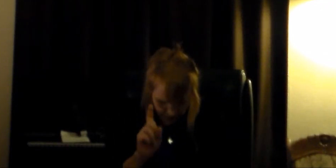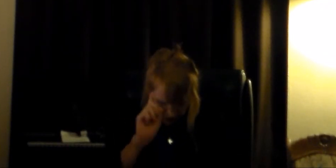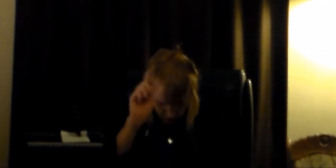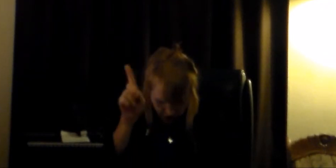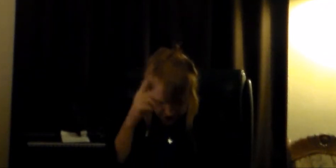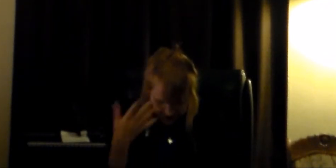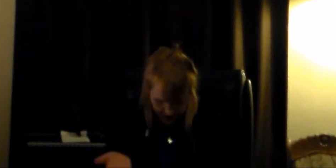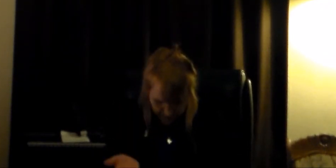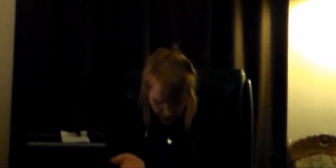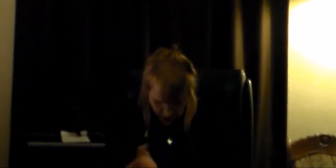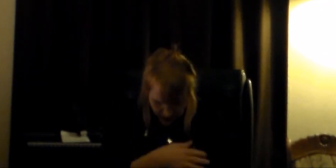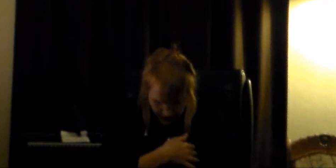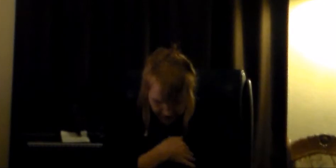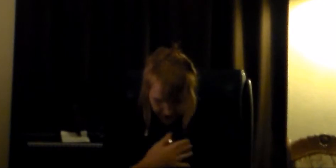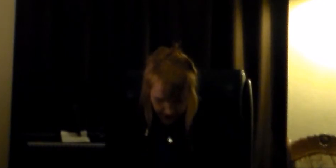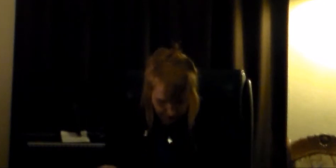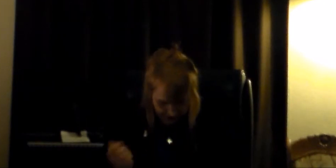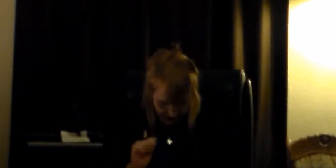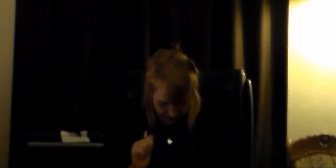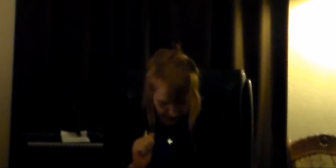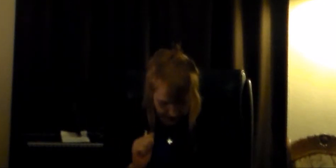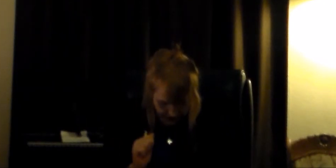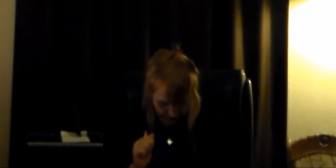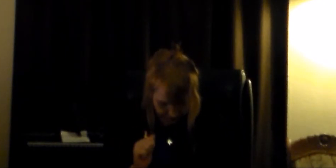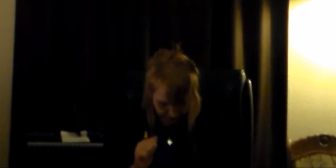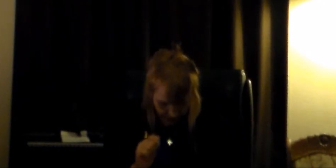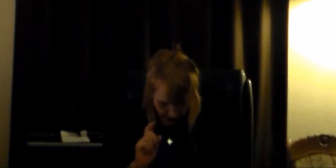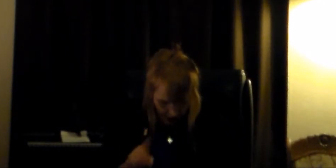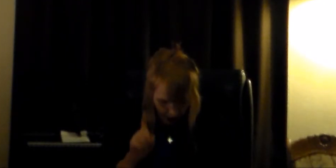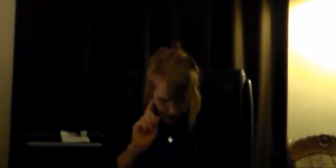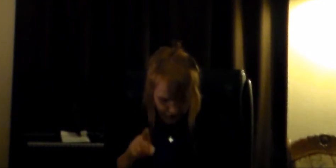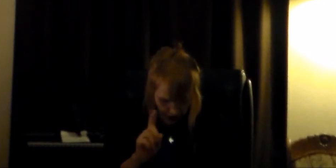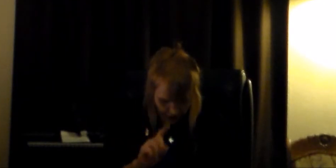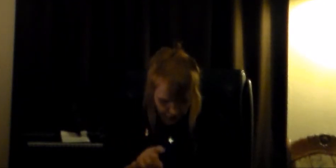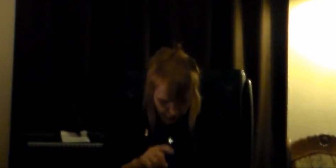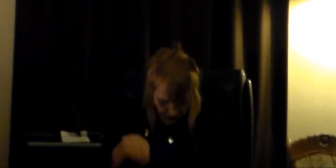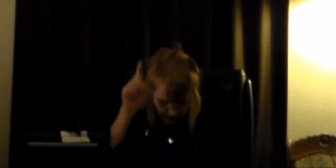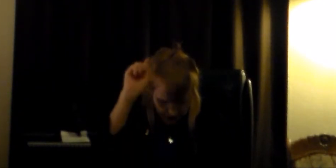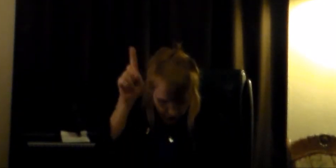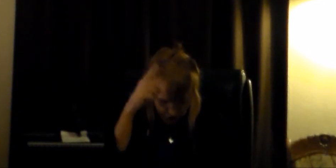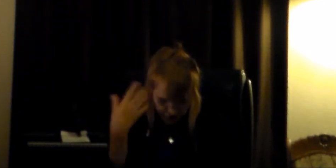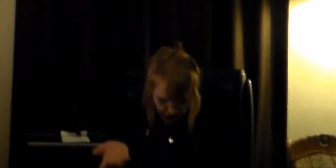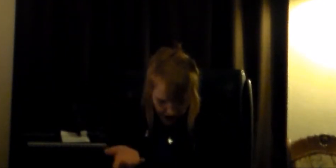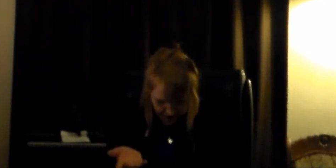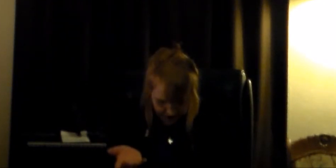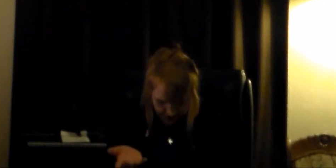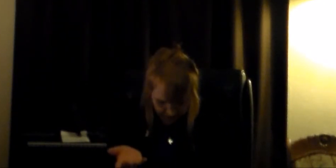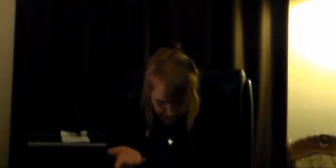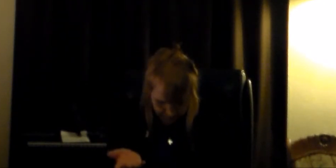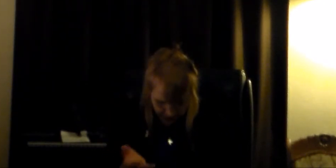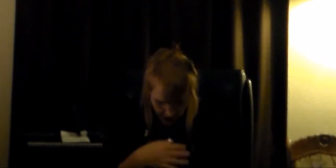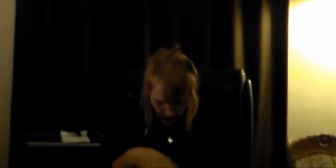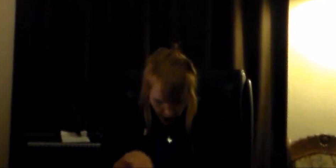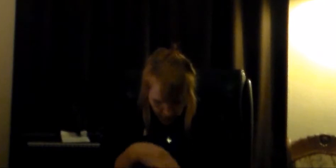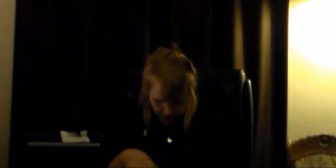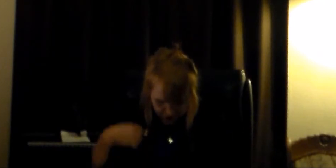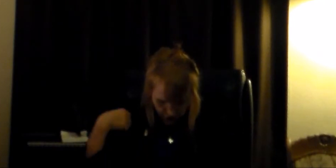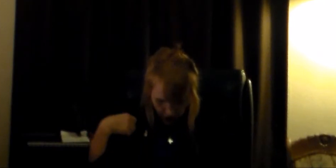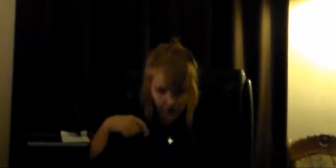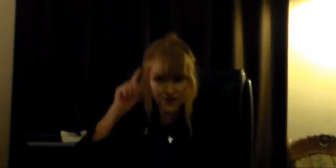the Lord's table and the table of demons. Are we trying to arouse the Lord's jealousy? Are we stronger than